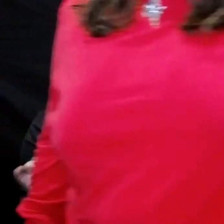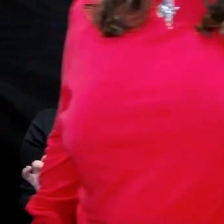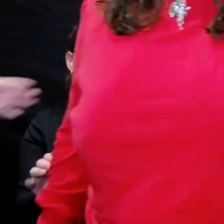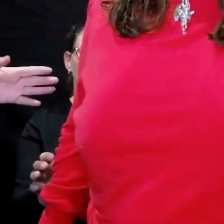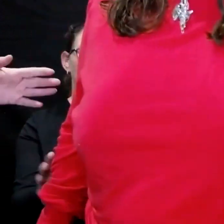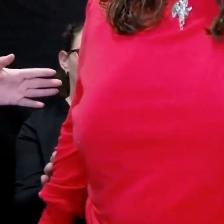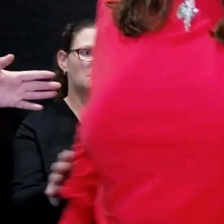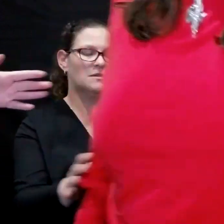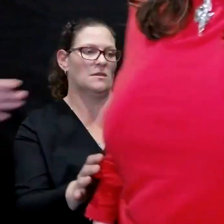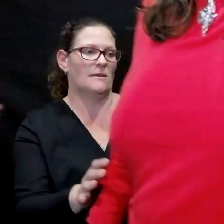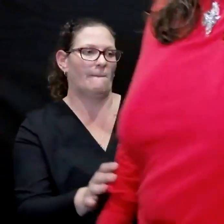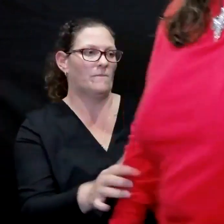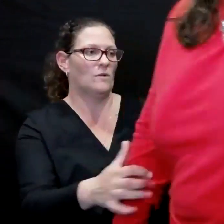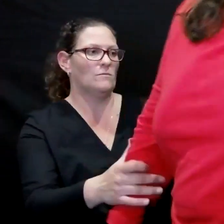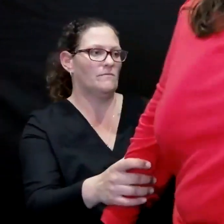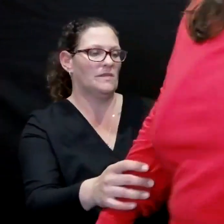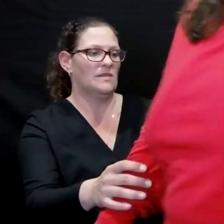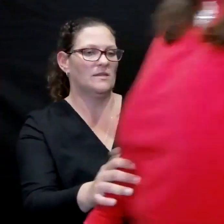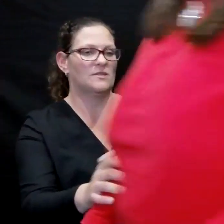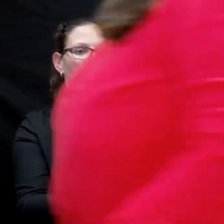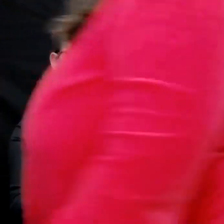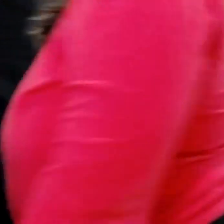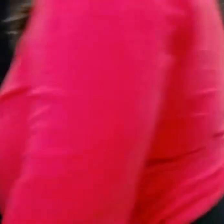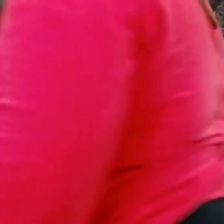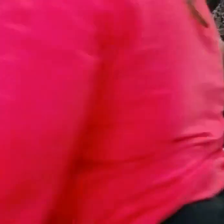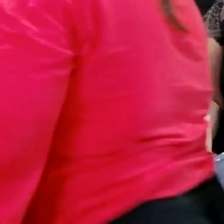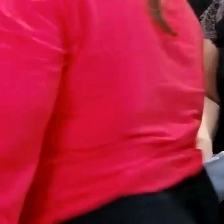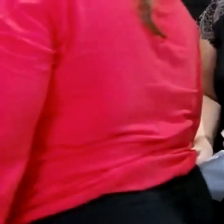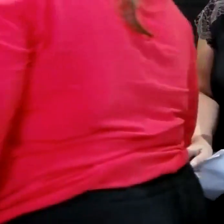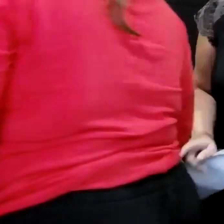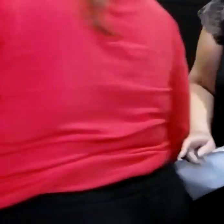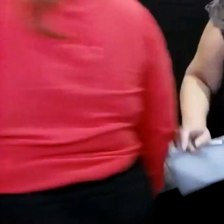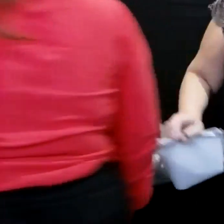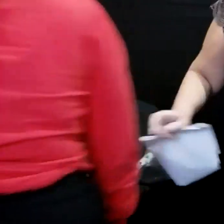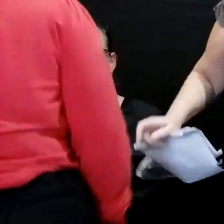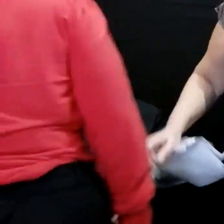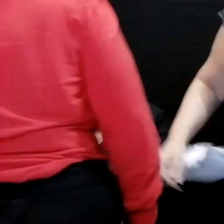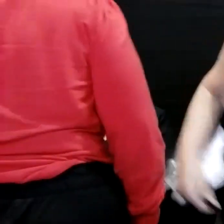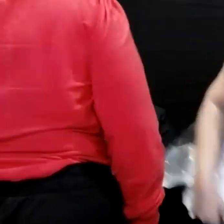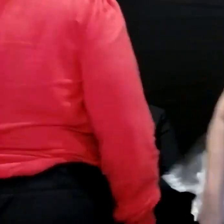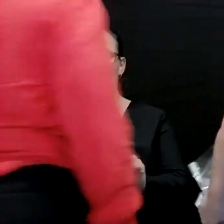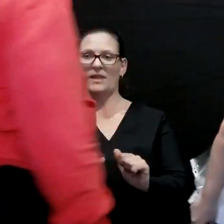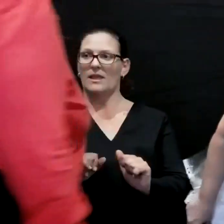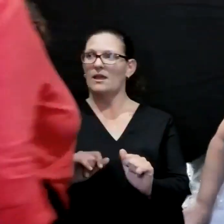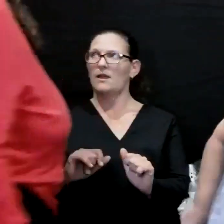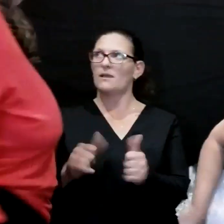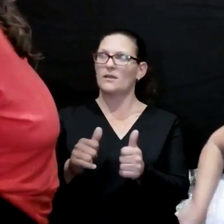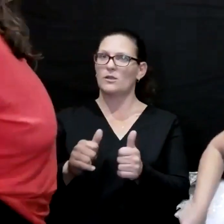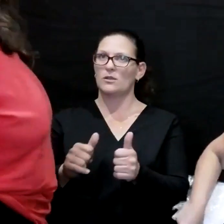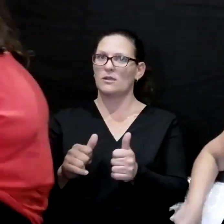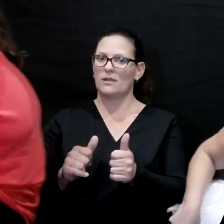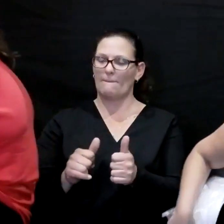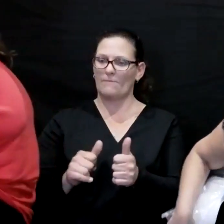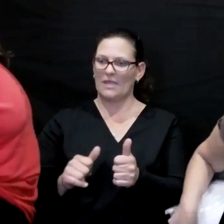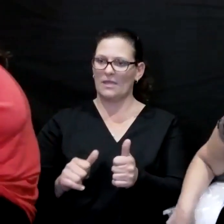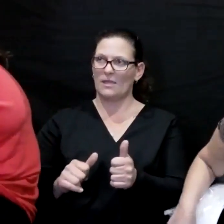Grace, sorry, just to the left. To your left, Grace. Okay. Oh, sorry, Rita. Sorry. Left hand side. Yeah. Yeah, okay. Just